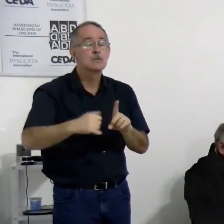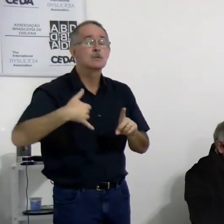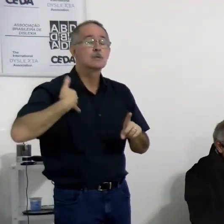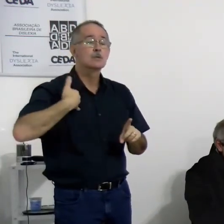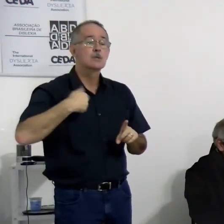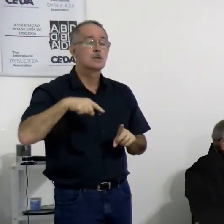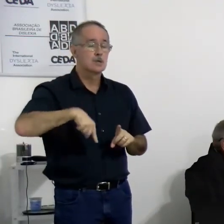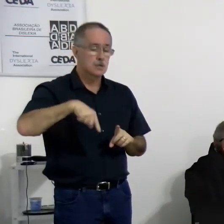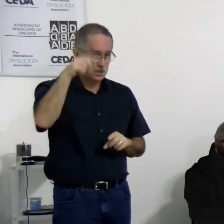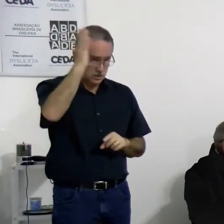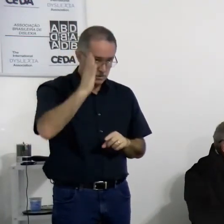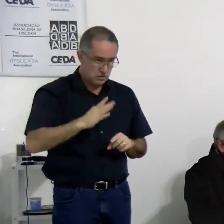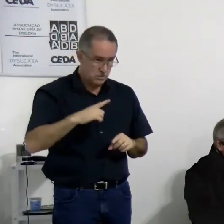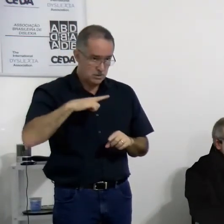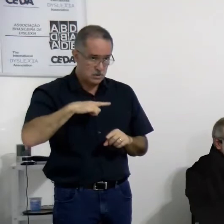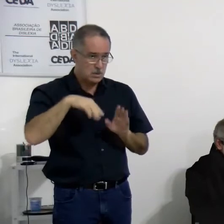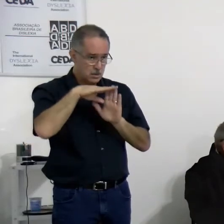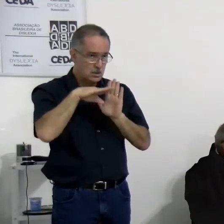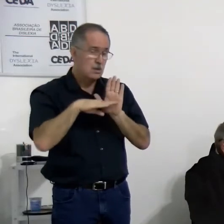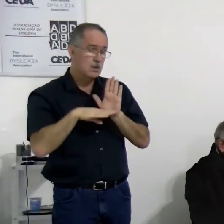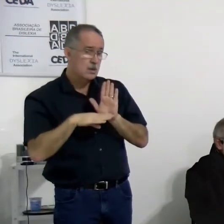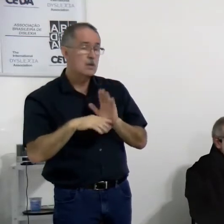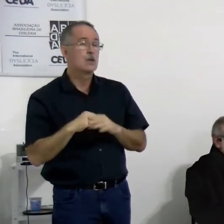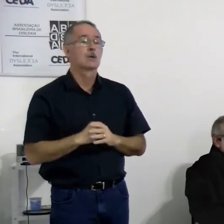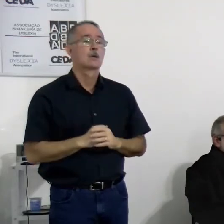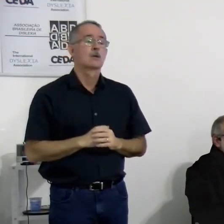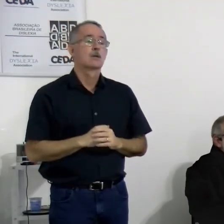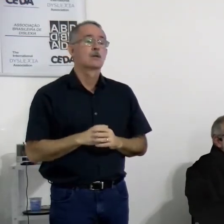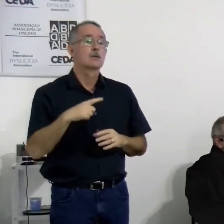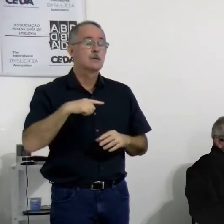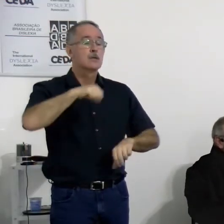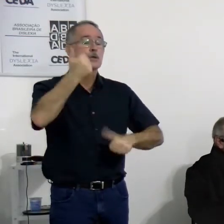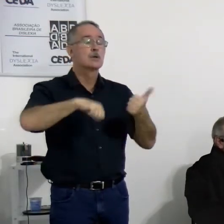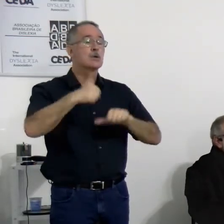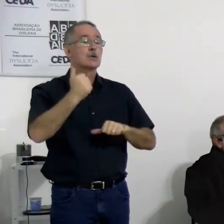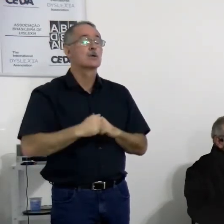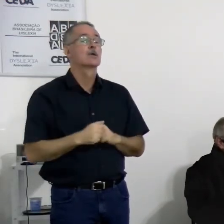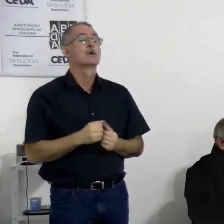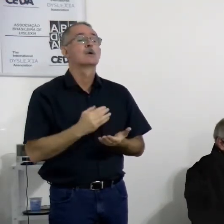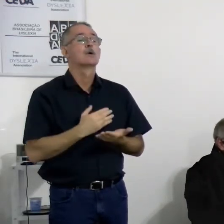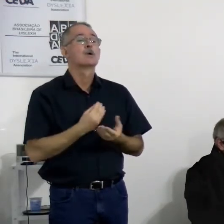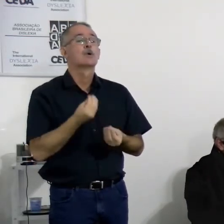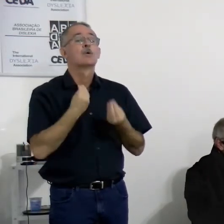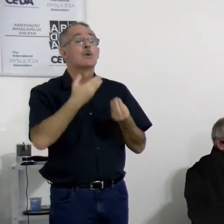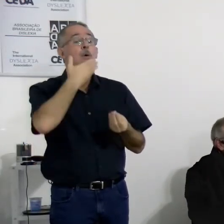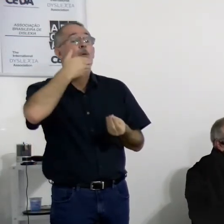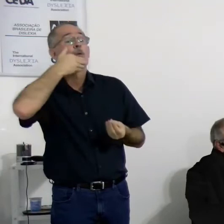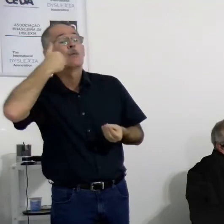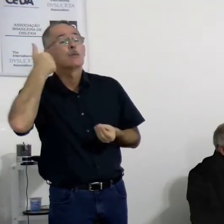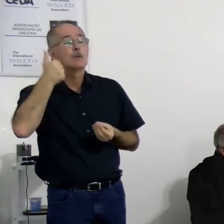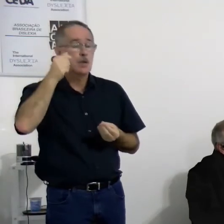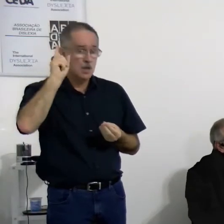We have developed in Brazil, there are norms already and validation, one of the best, one of